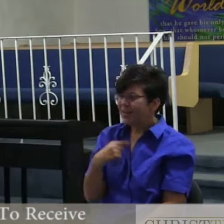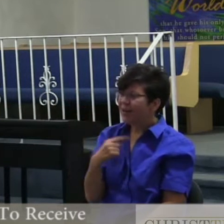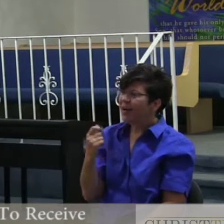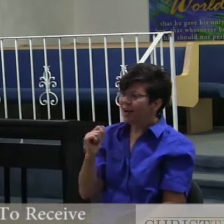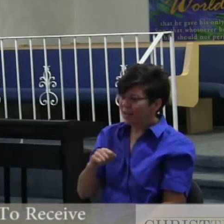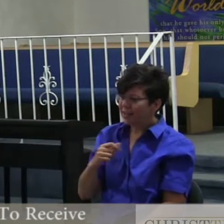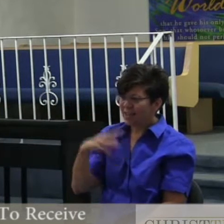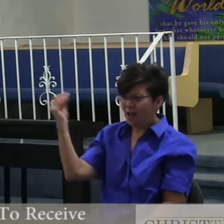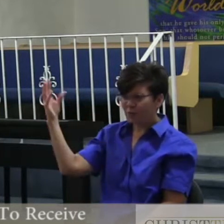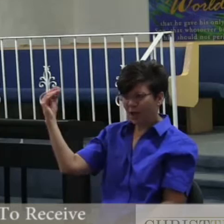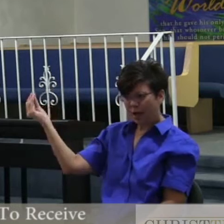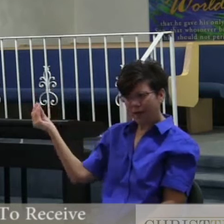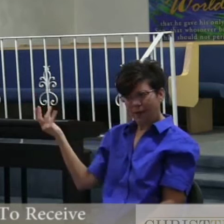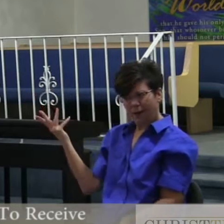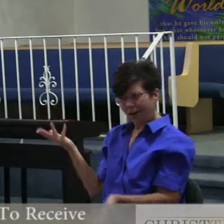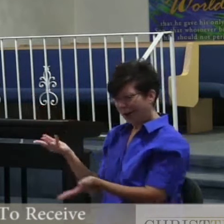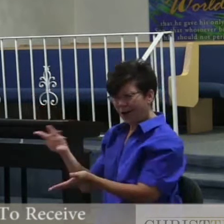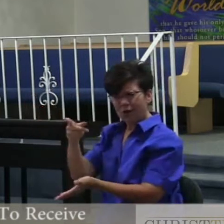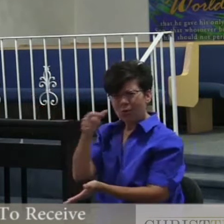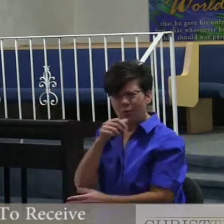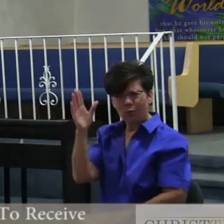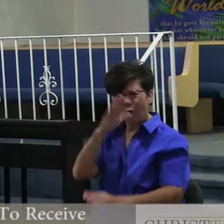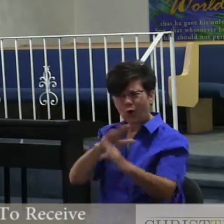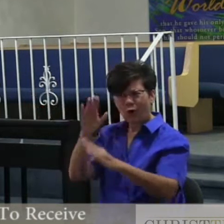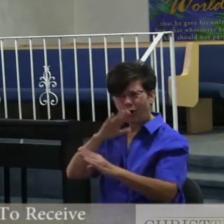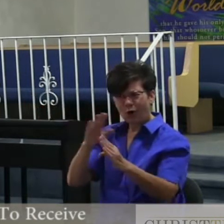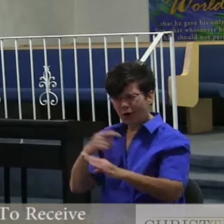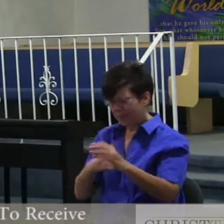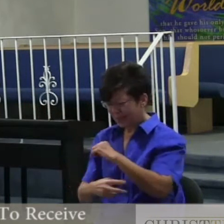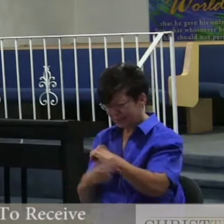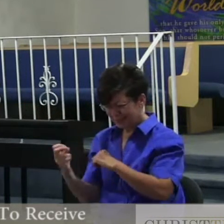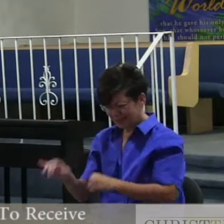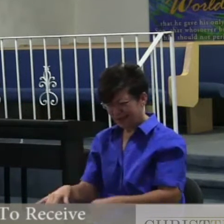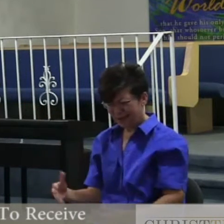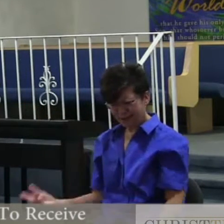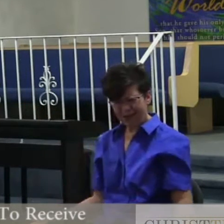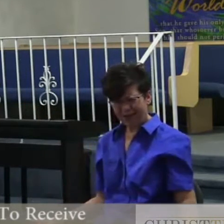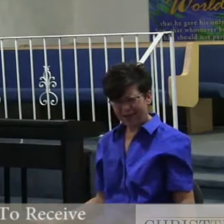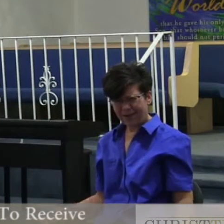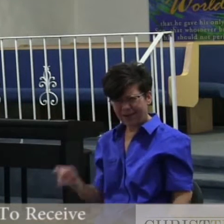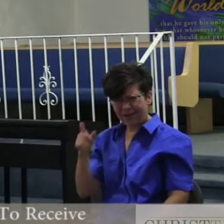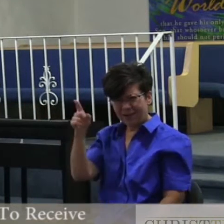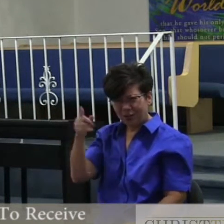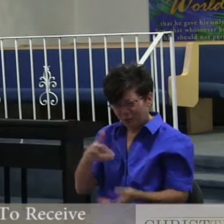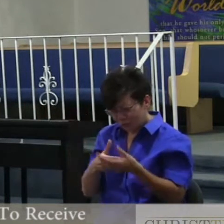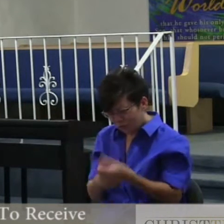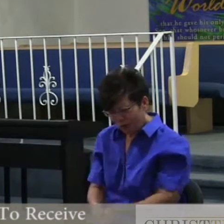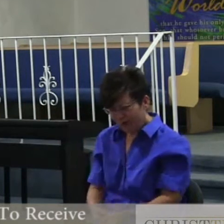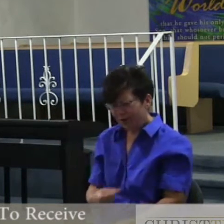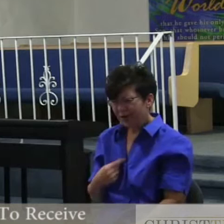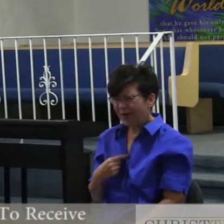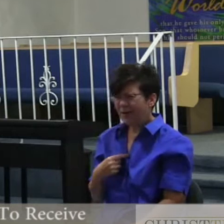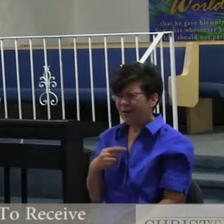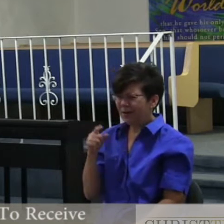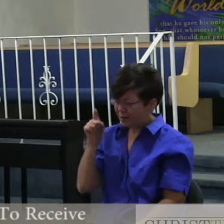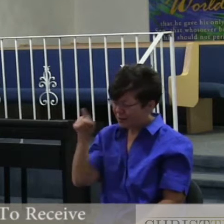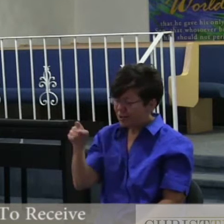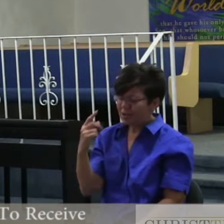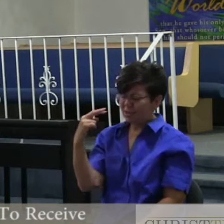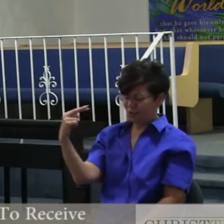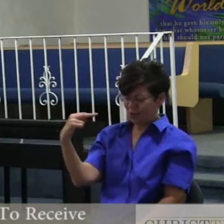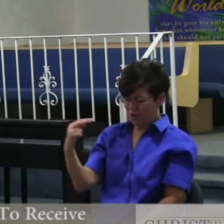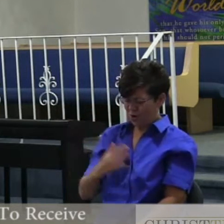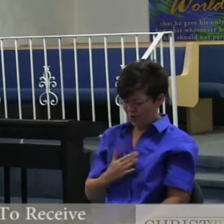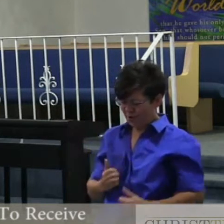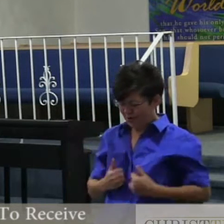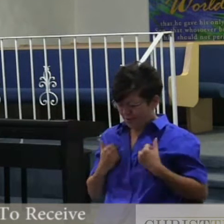it outside if I wanted to. She was not even worried about me stealing it. She trusts me because she saw something in